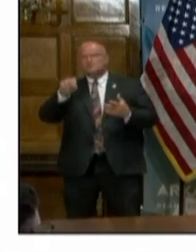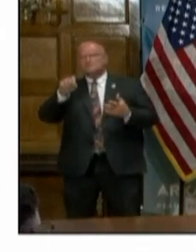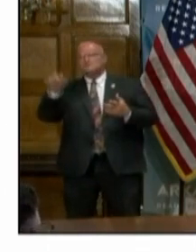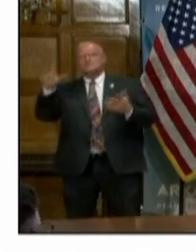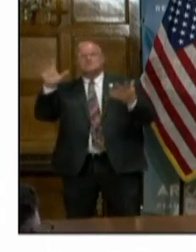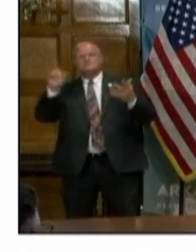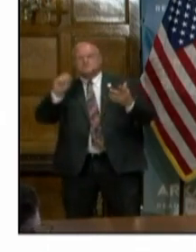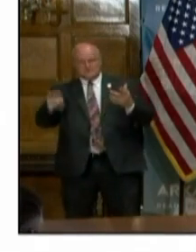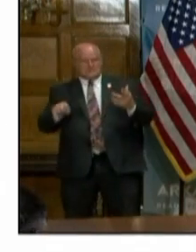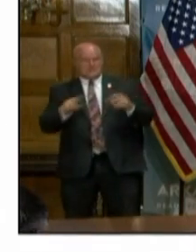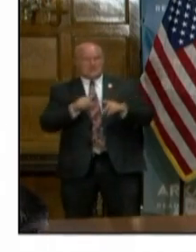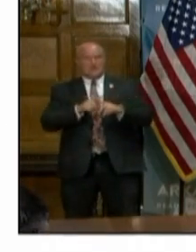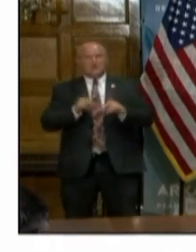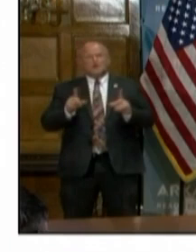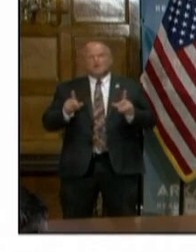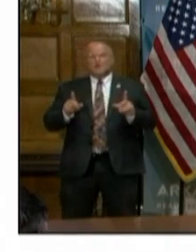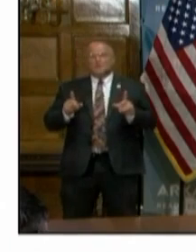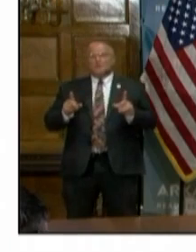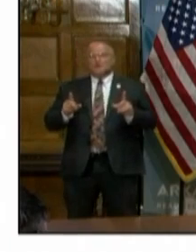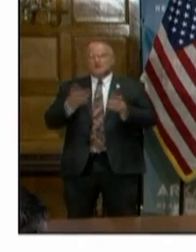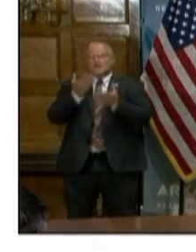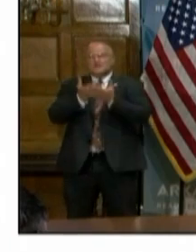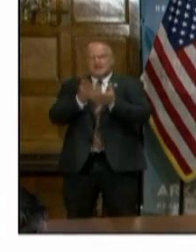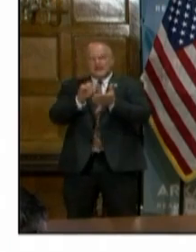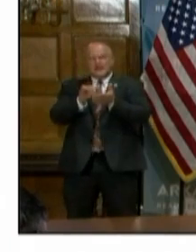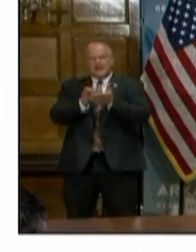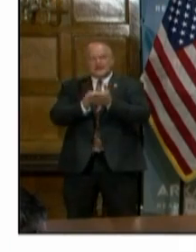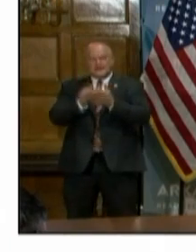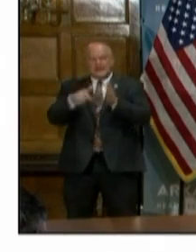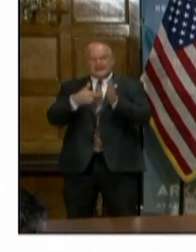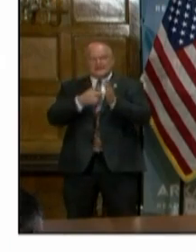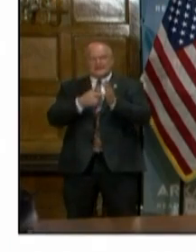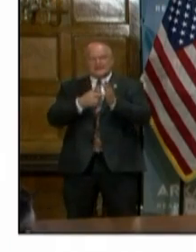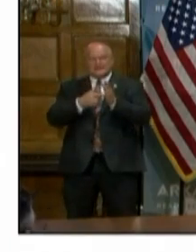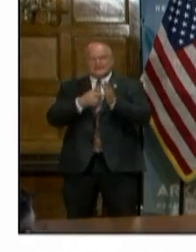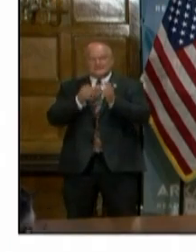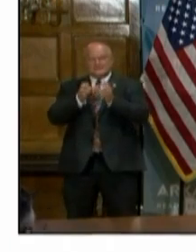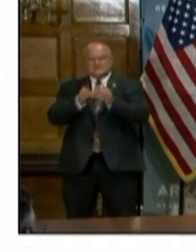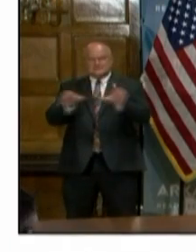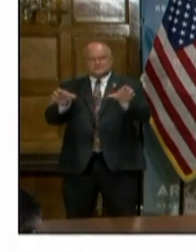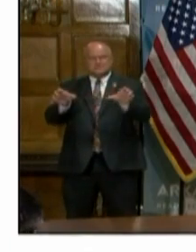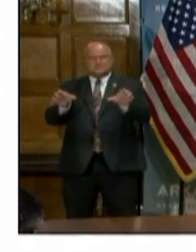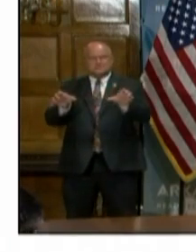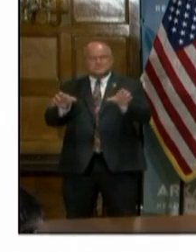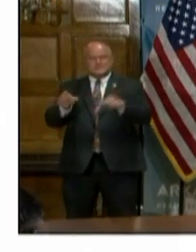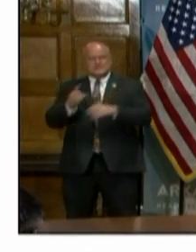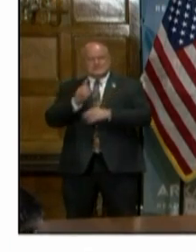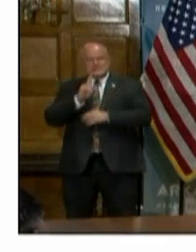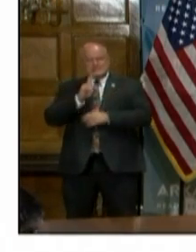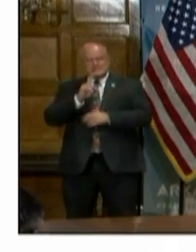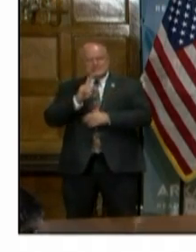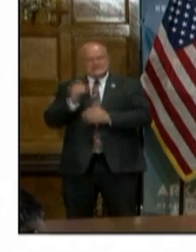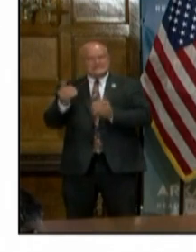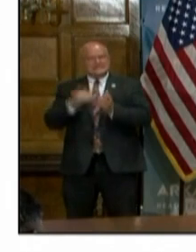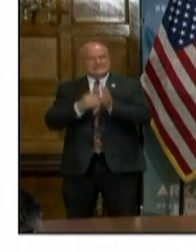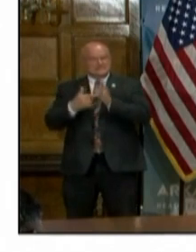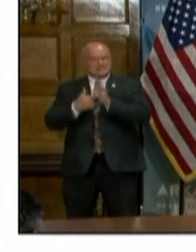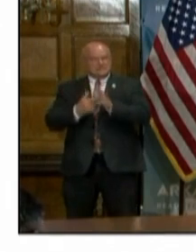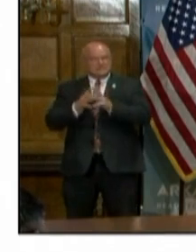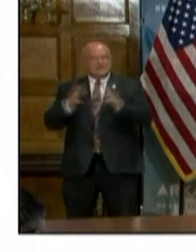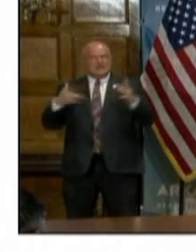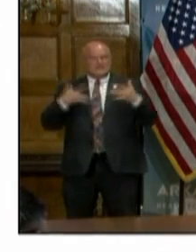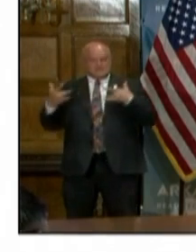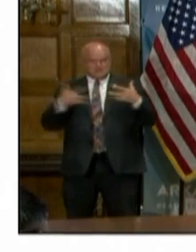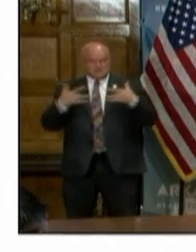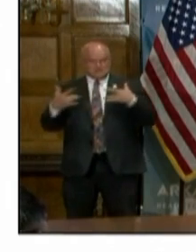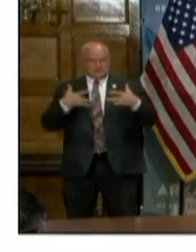whatever, right? So the fact that it's this bifurcated, to me, is again, shows a lot of